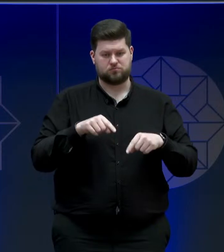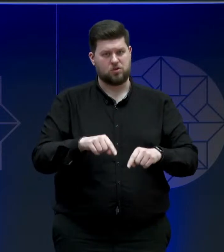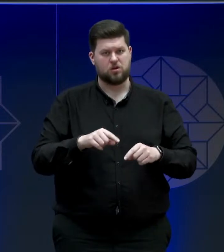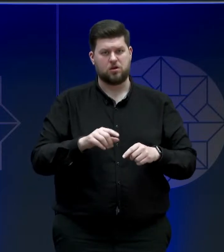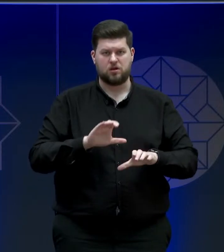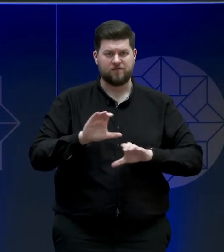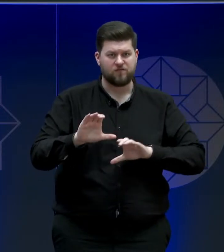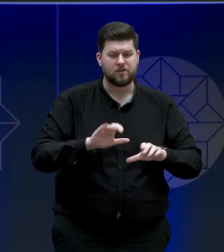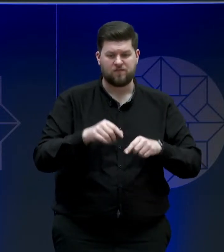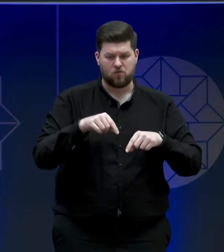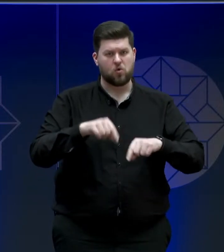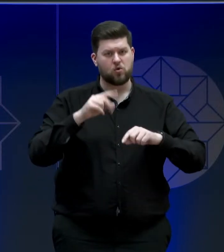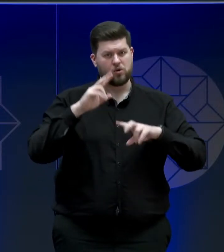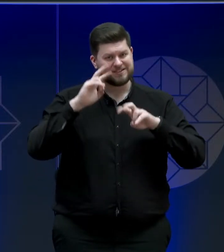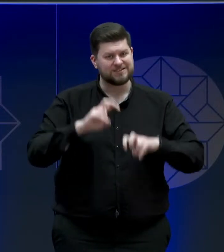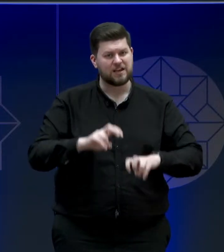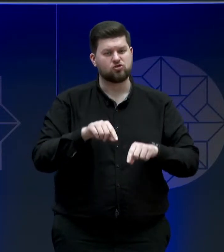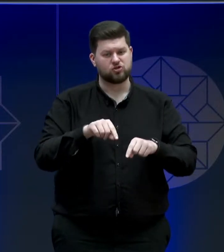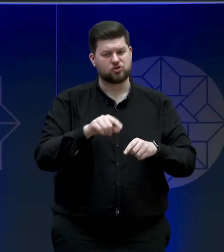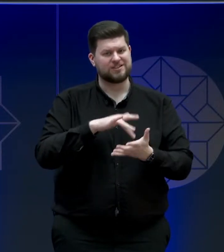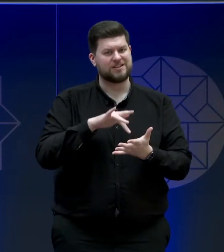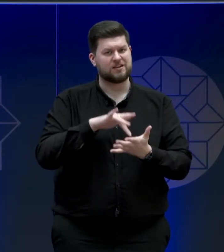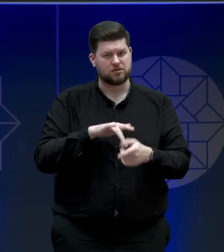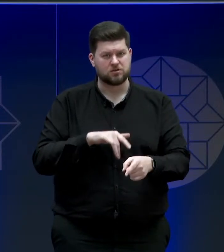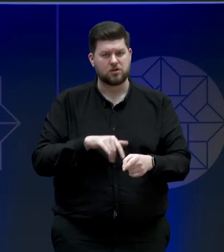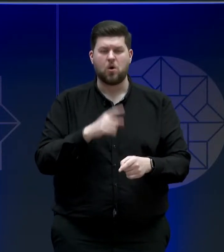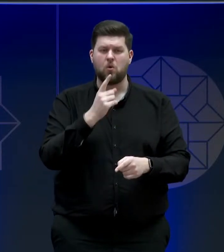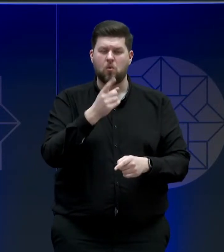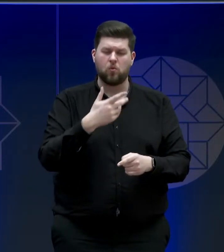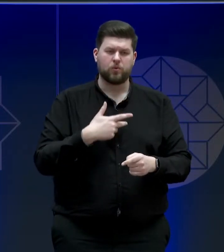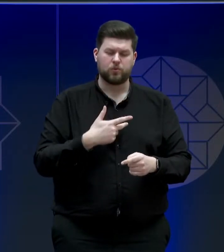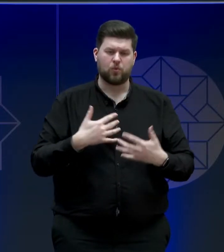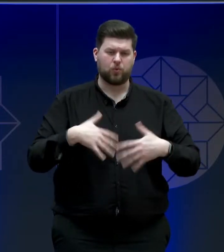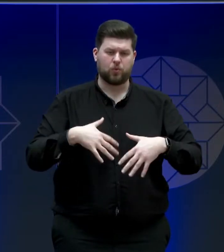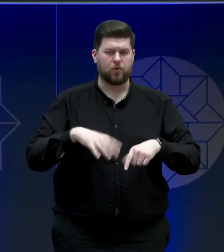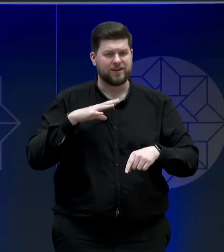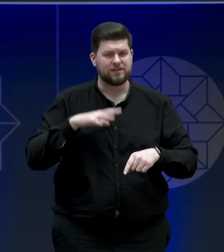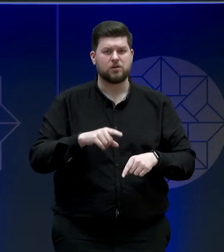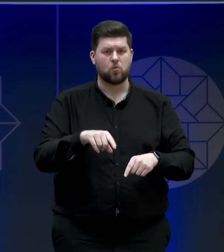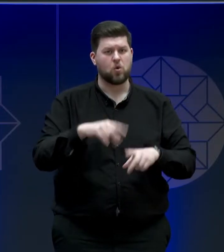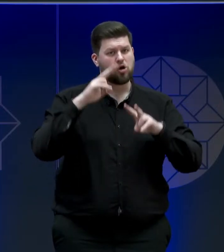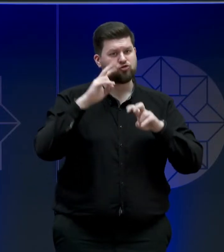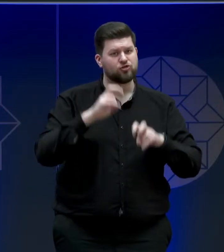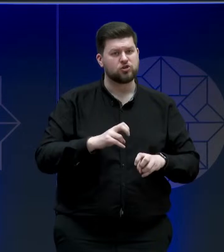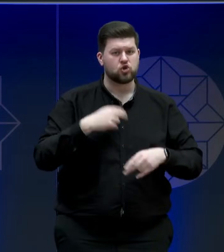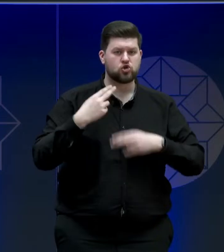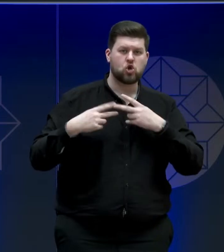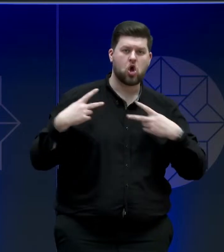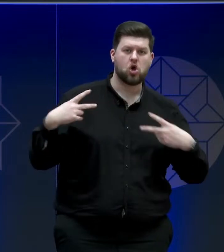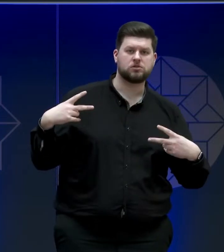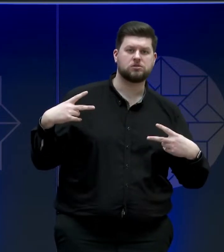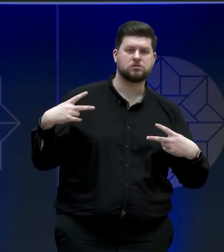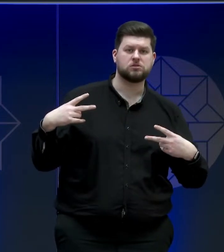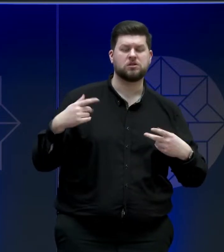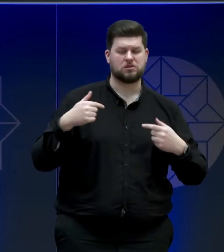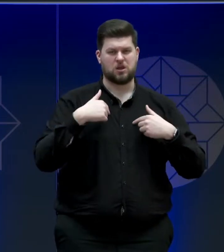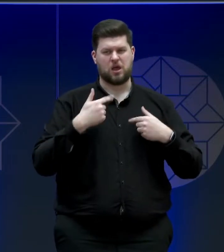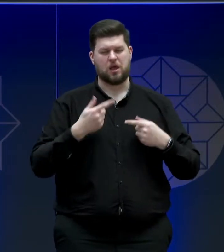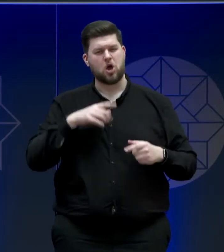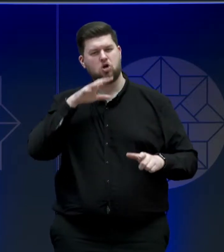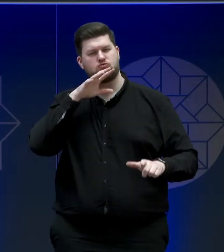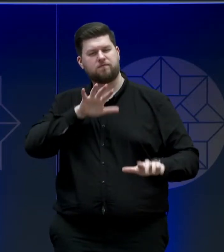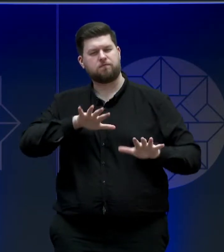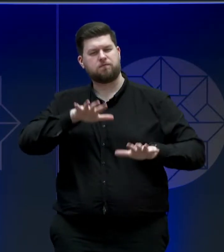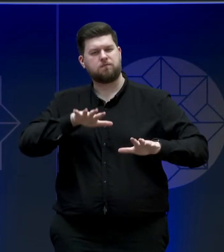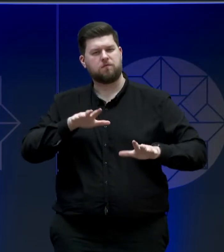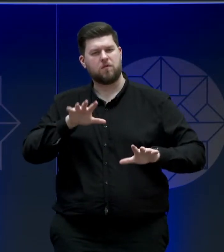One of the key pinch points is the availability of research nurses. Now, my crude calculation shows that if